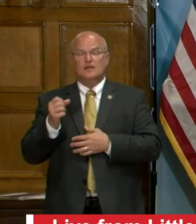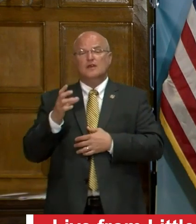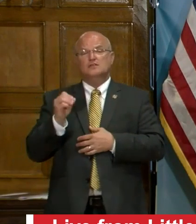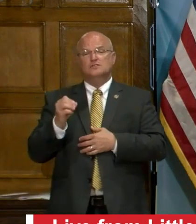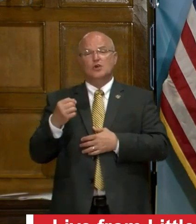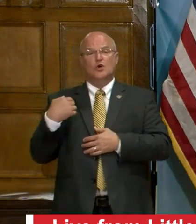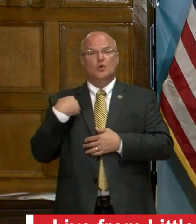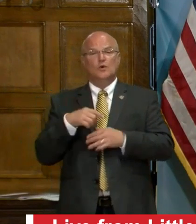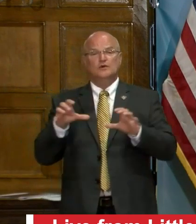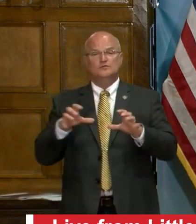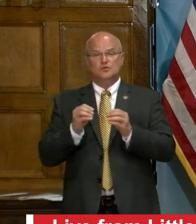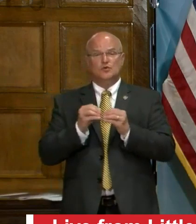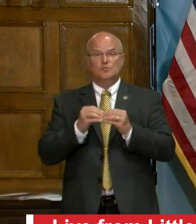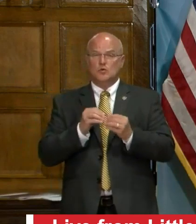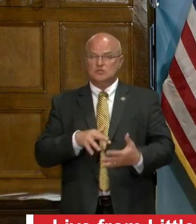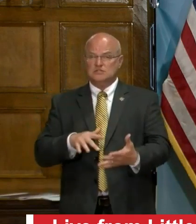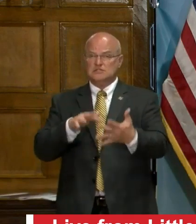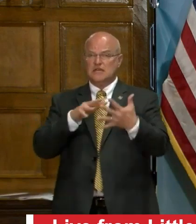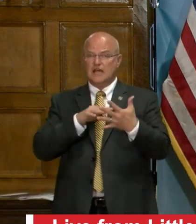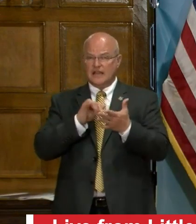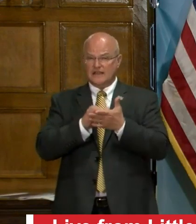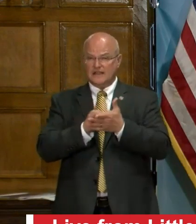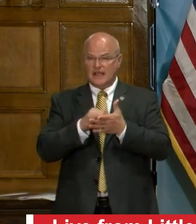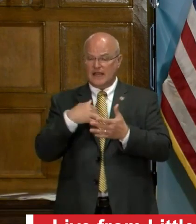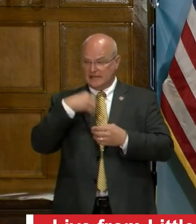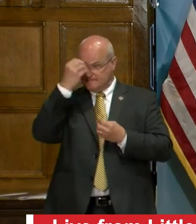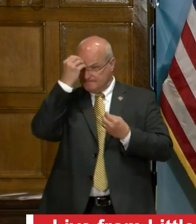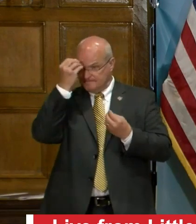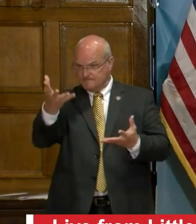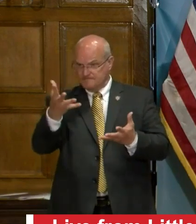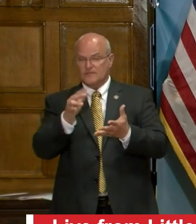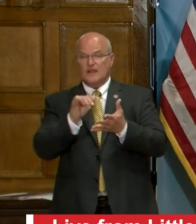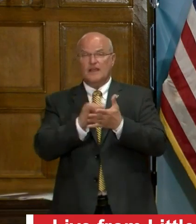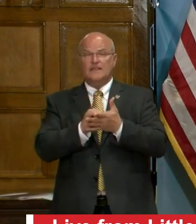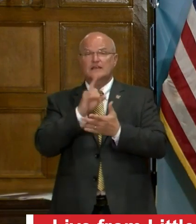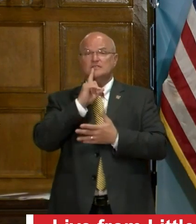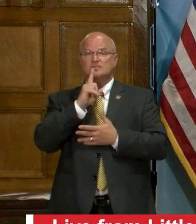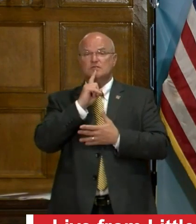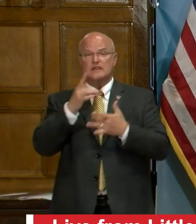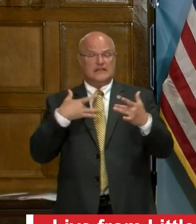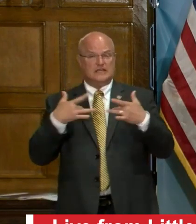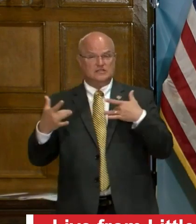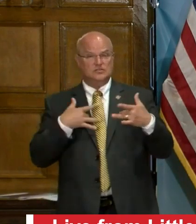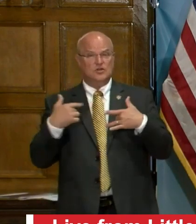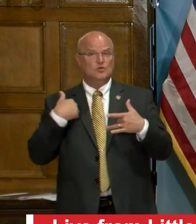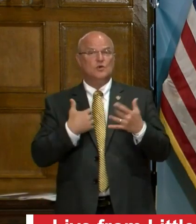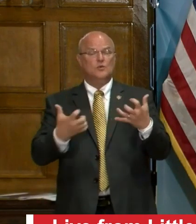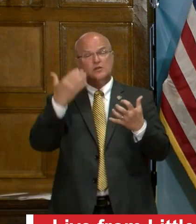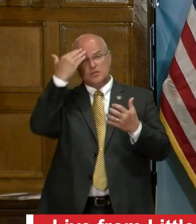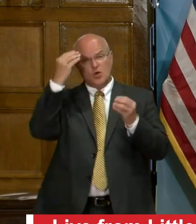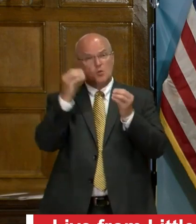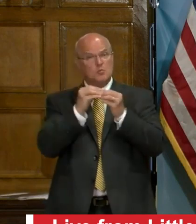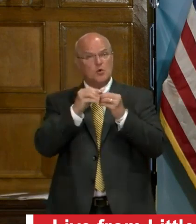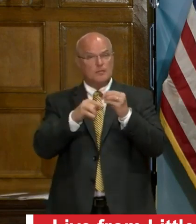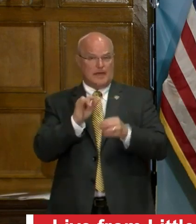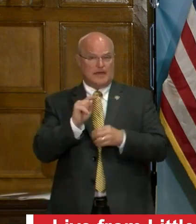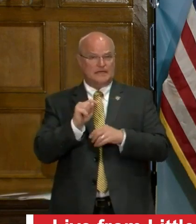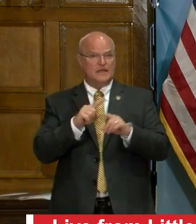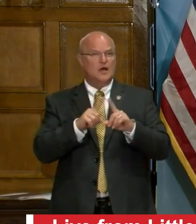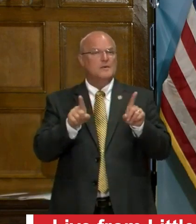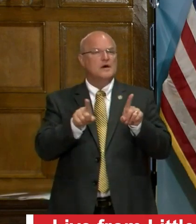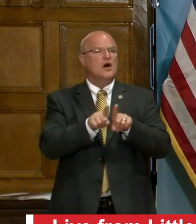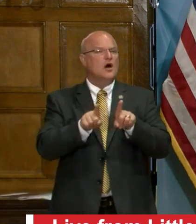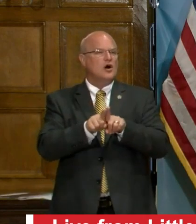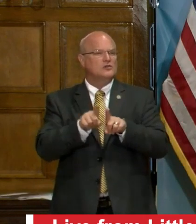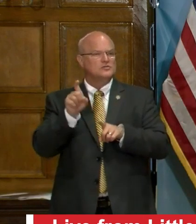so we're going to do a lot more studying on it. I've indicated that certainly is a concern. We want to know more about it. But